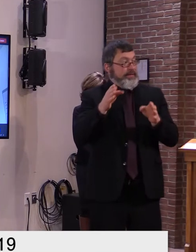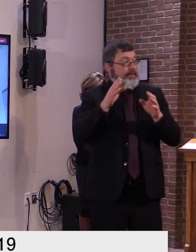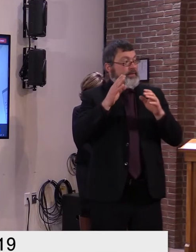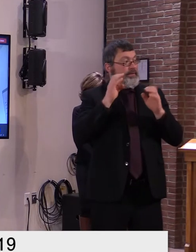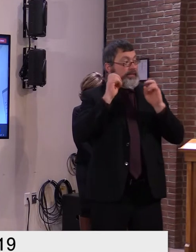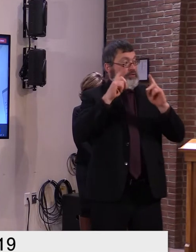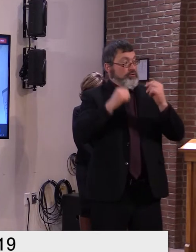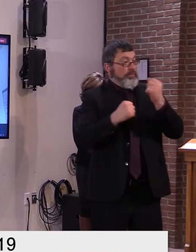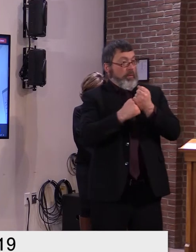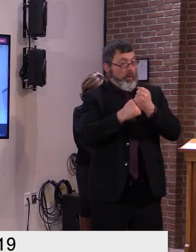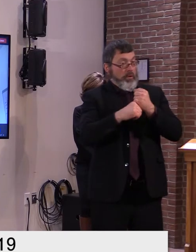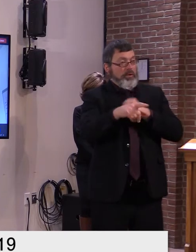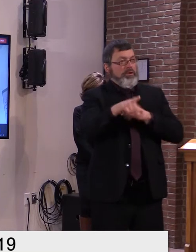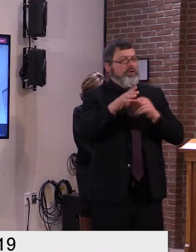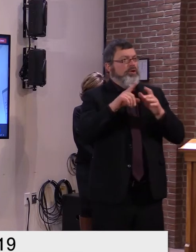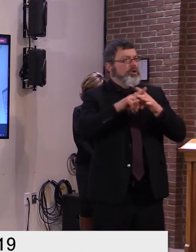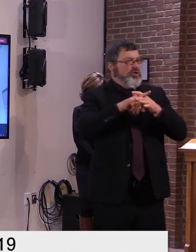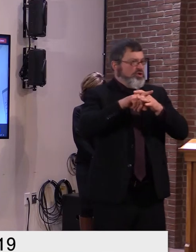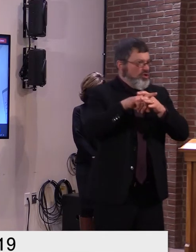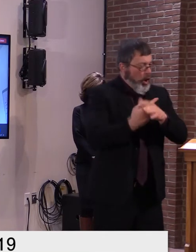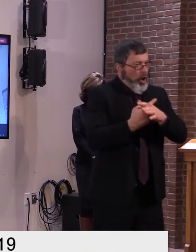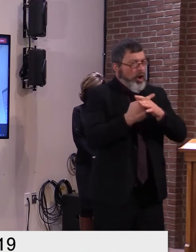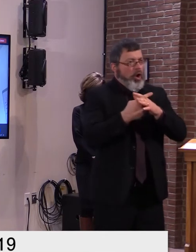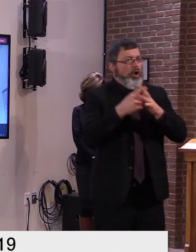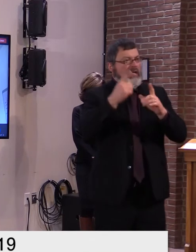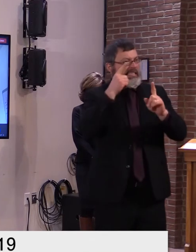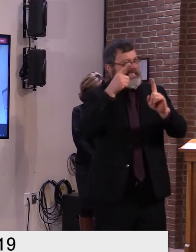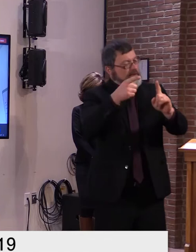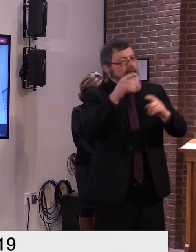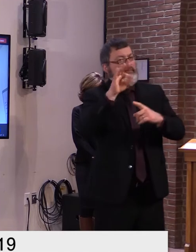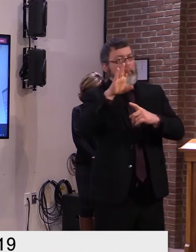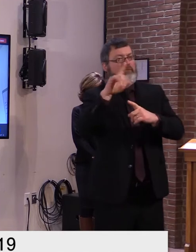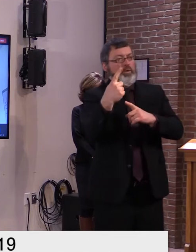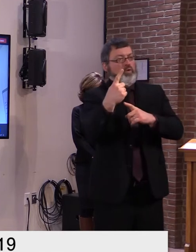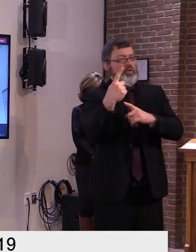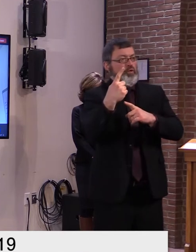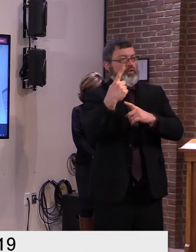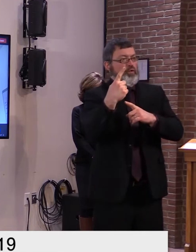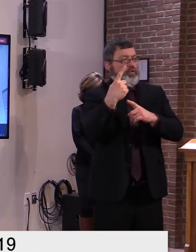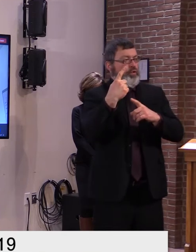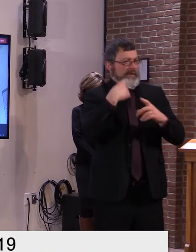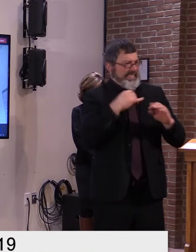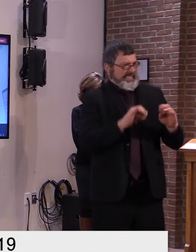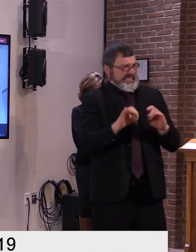This timeline is tentative and very dependent on our assessment of public health conditions.